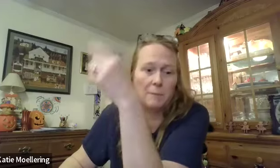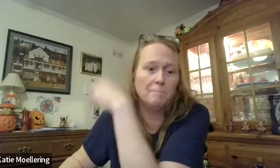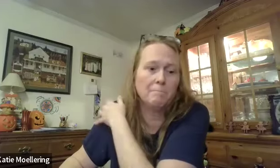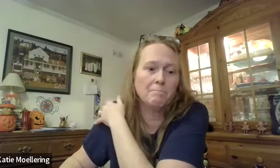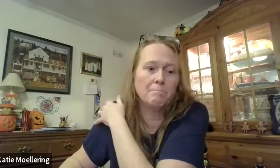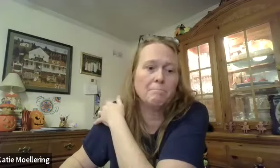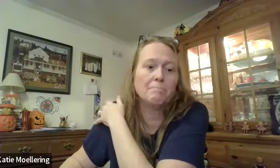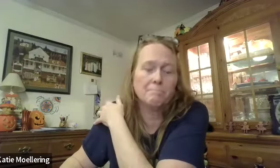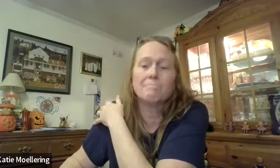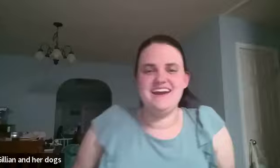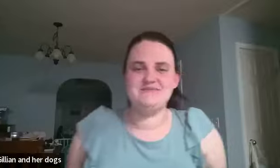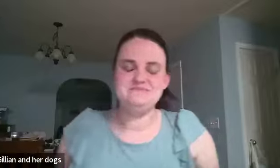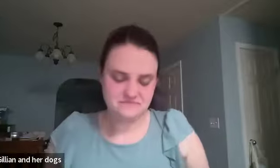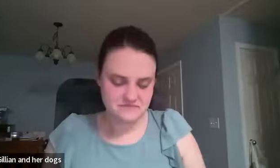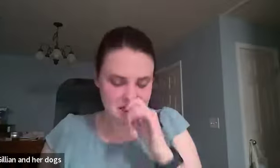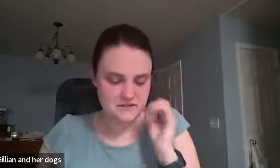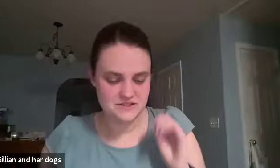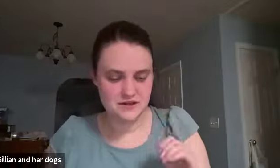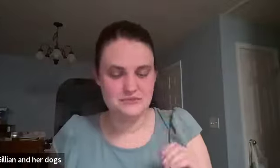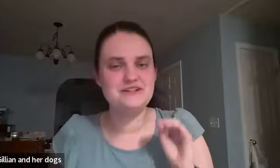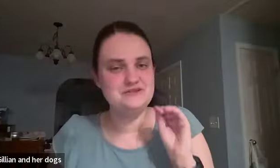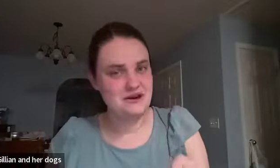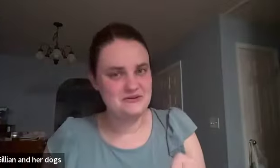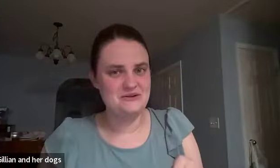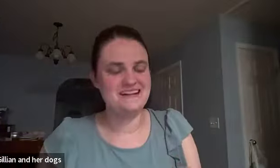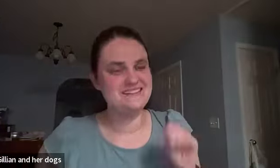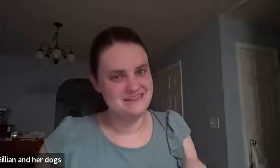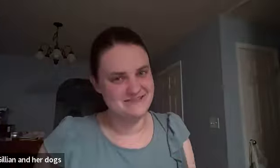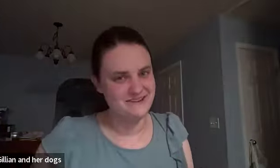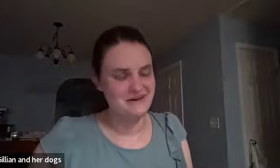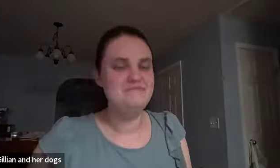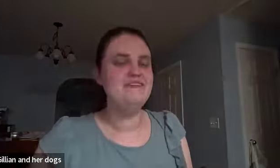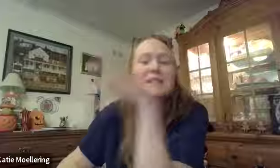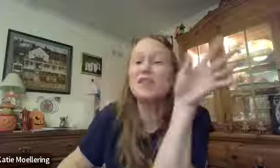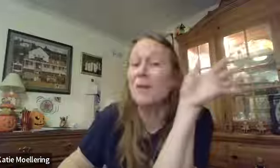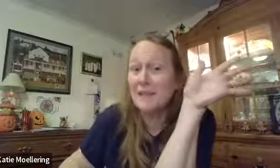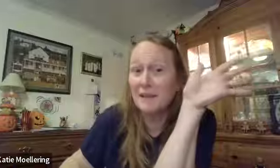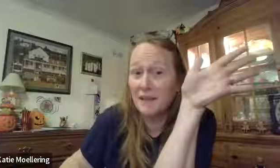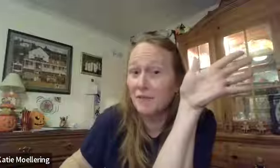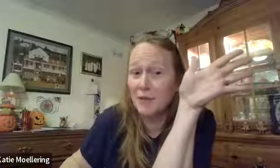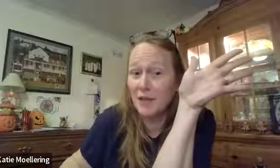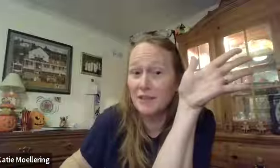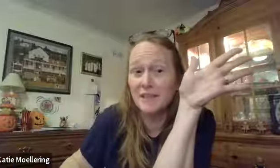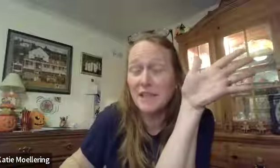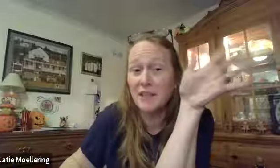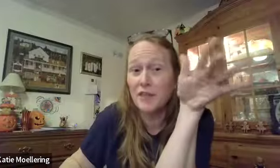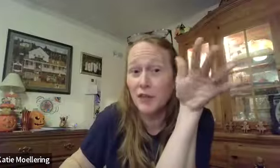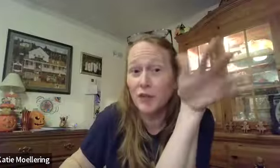haven't. one. Okay. So we're gonna do goat real quick because goat is a fun one. This is so exciting to have new content. This is like the third